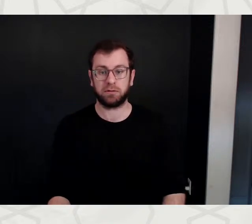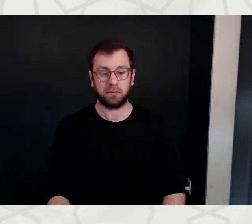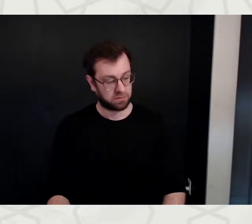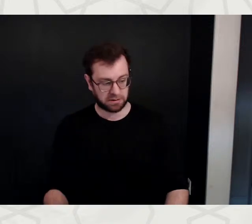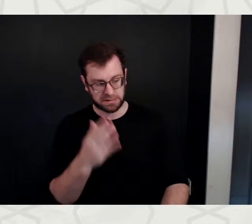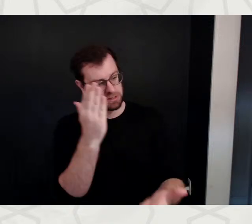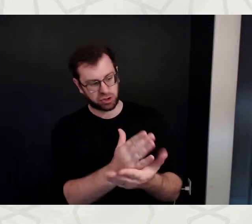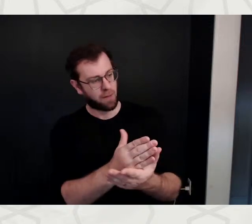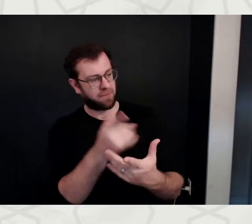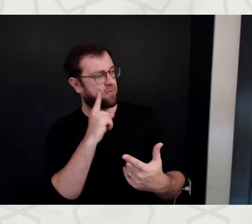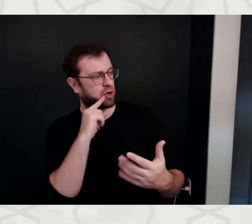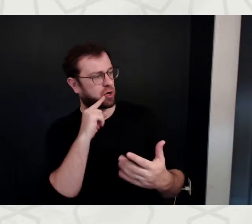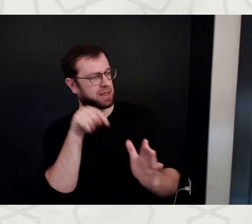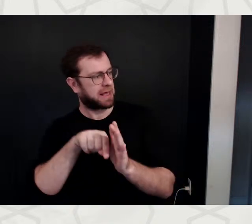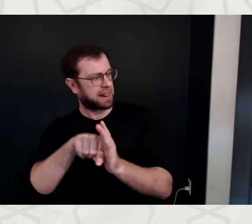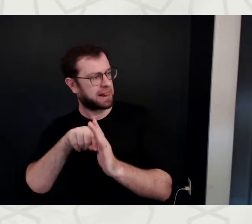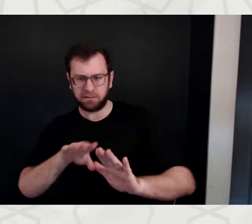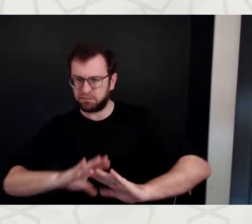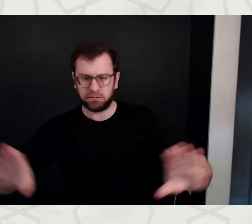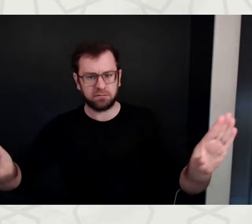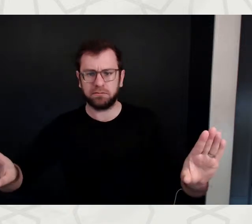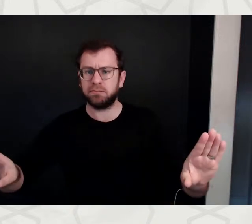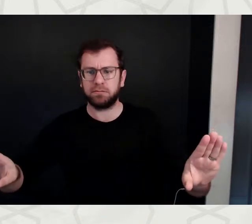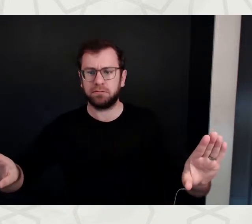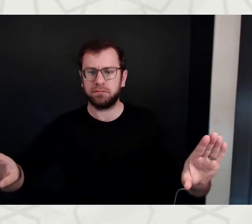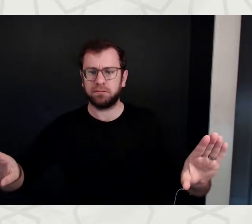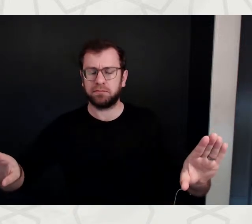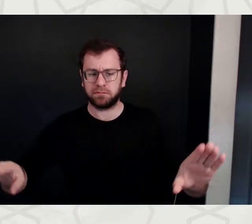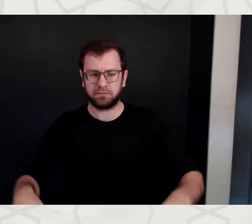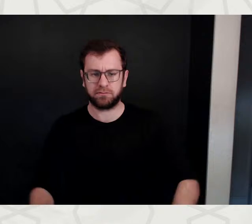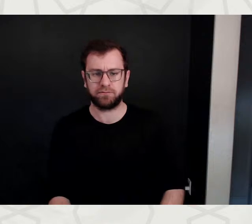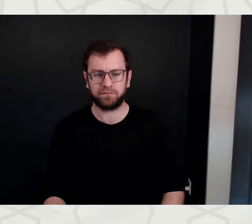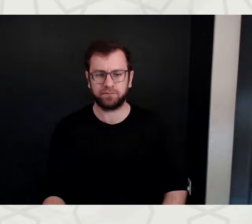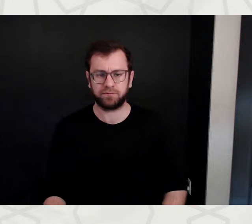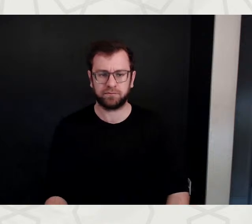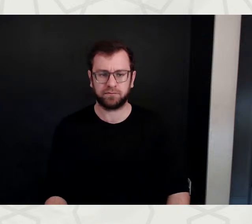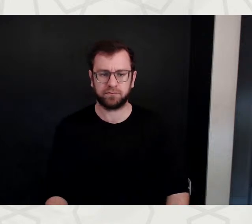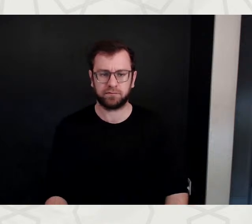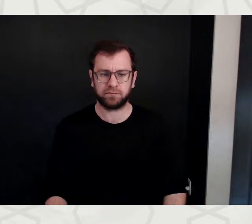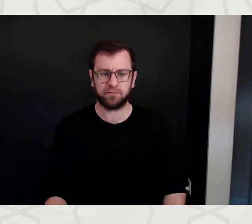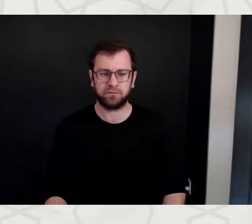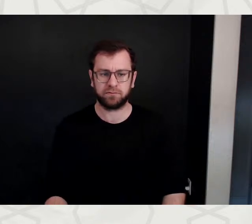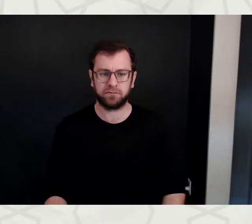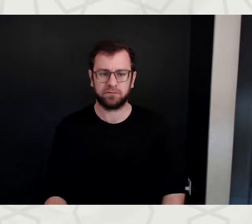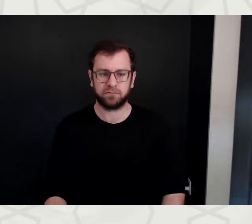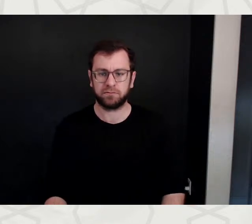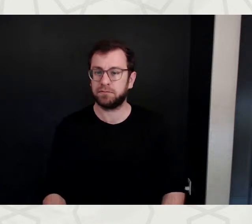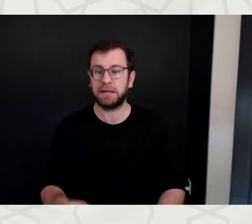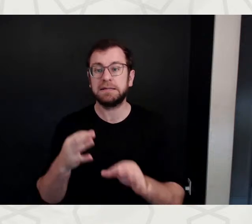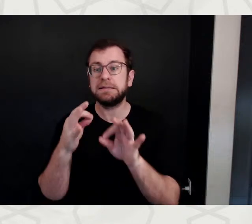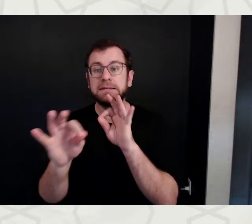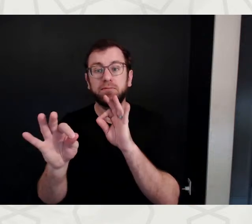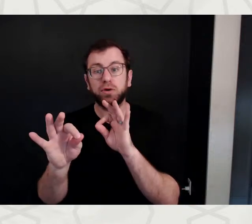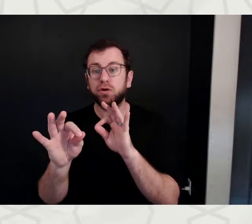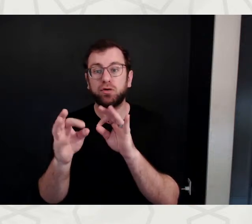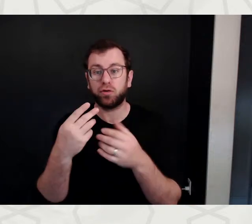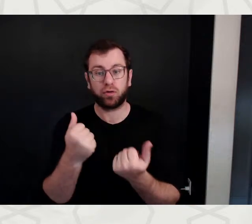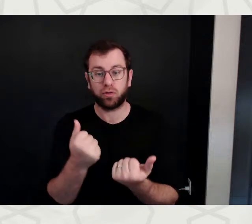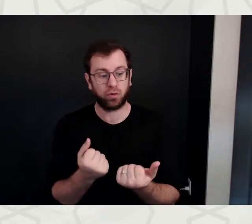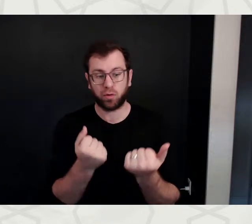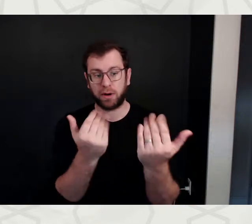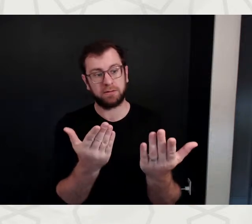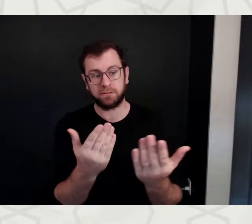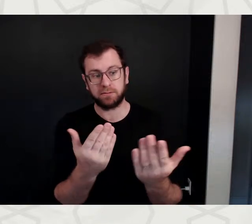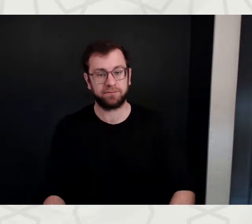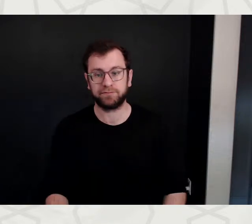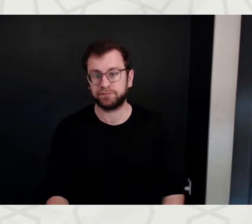genocide. They're asking for divestment. Simple requests, but it is